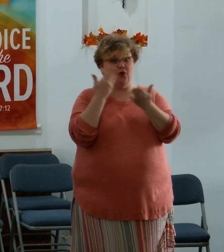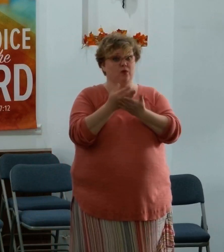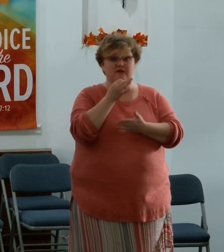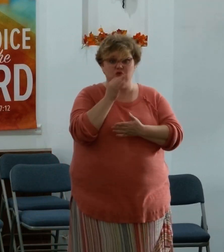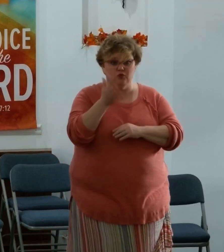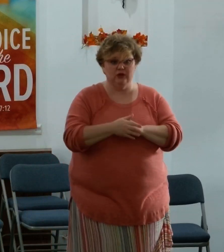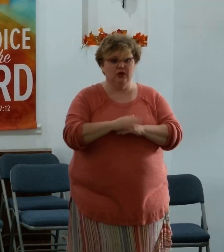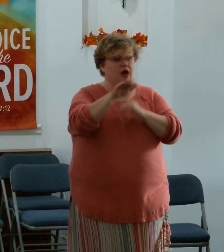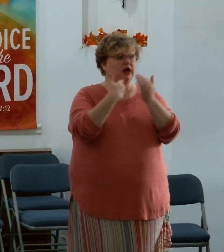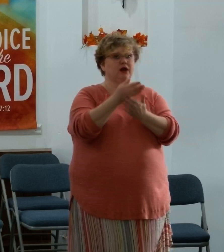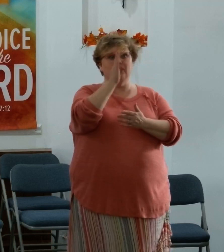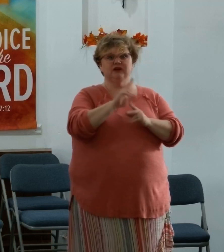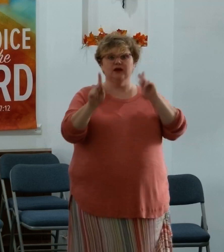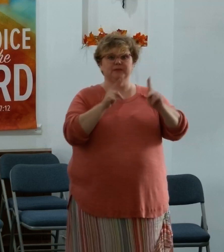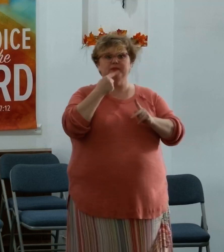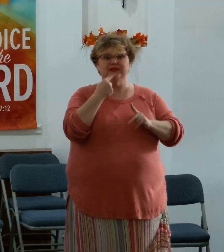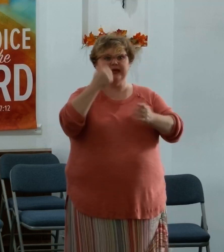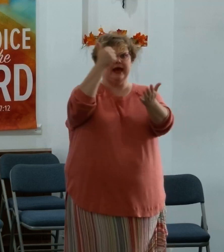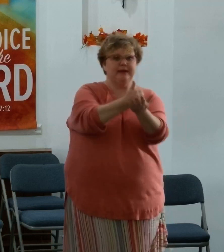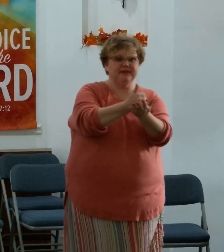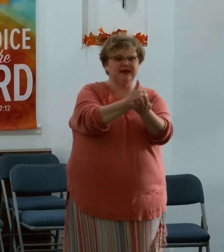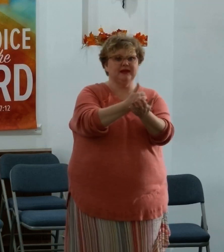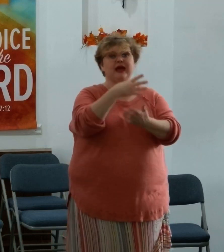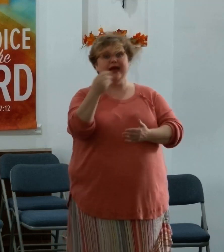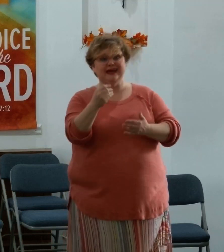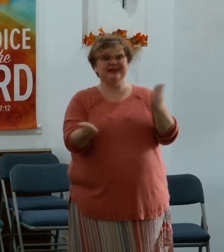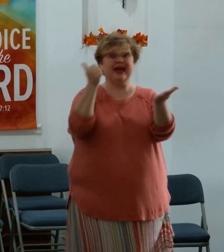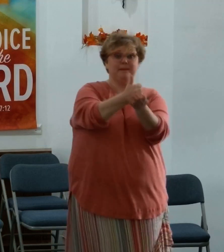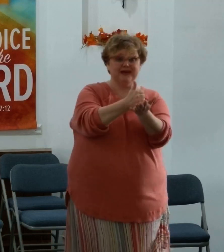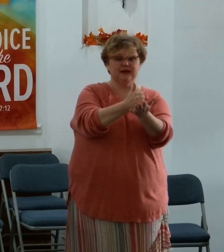people said, and